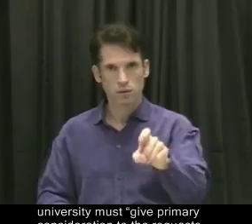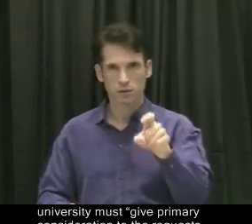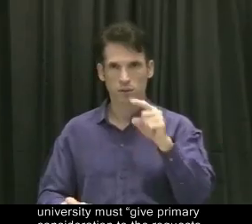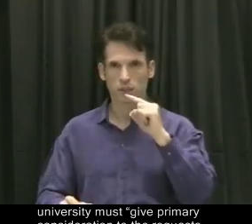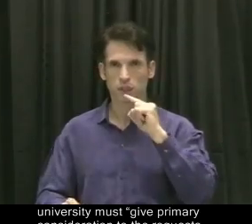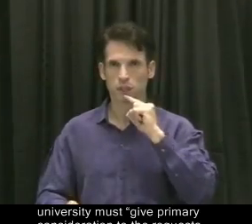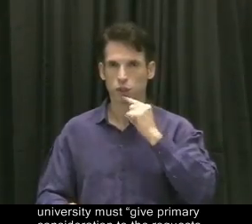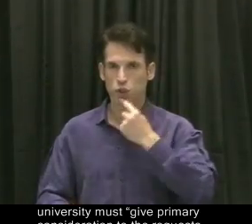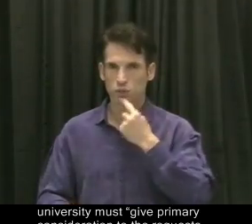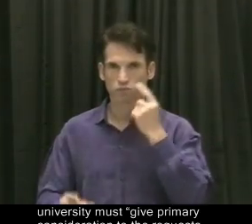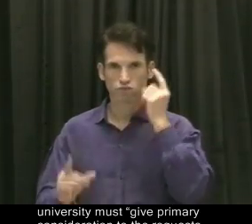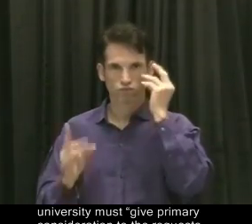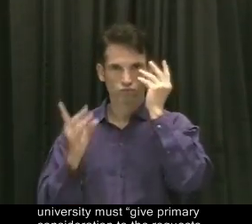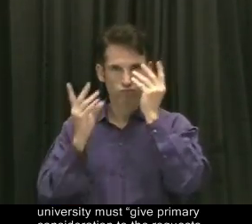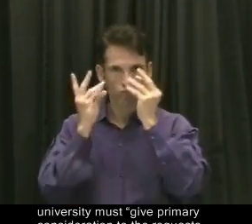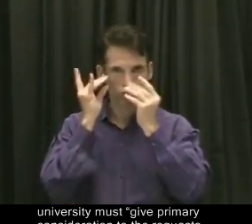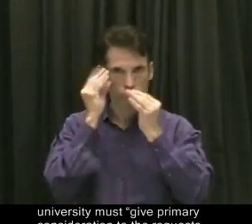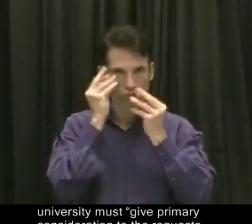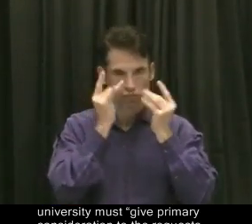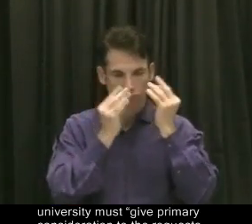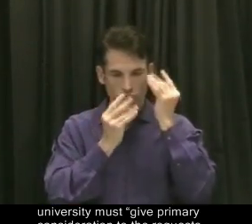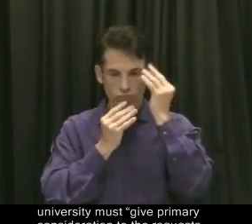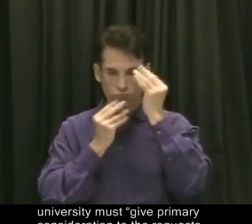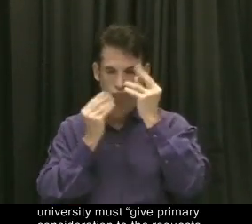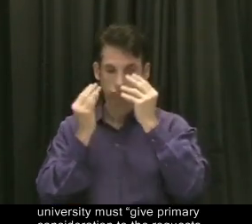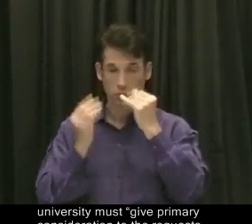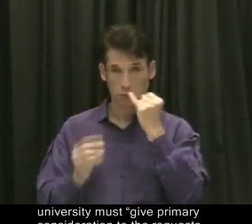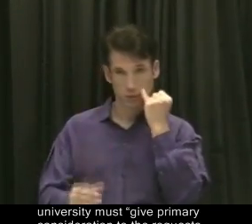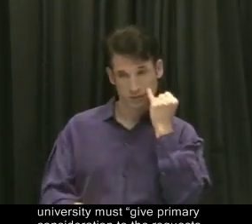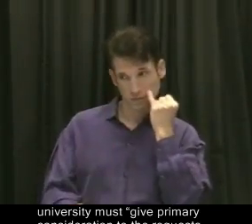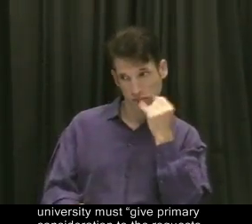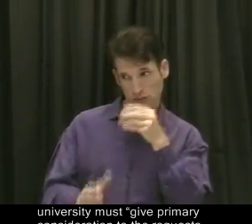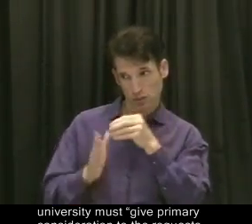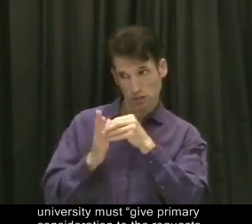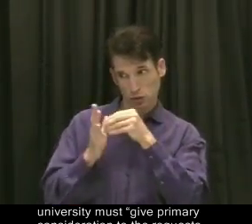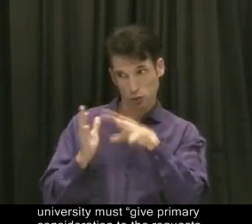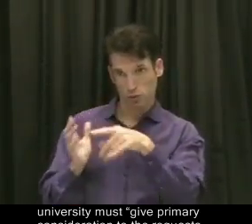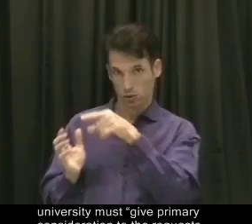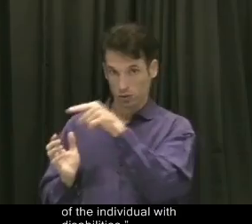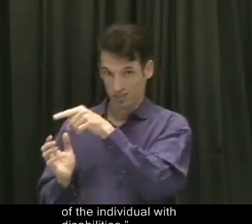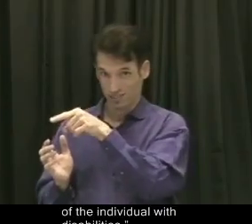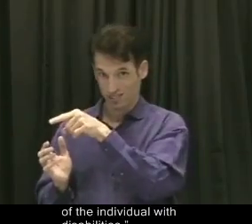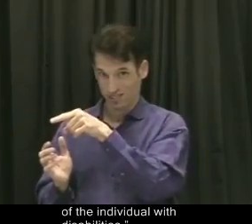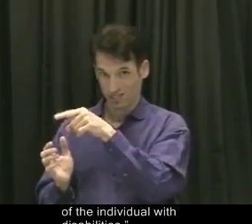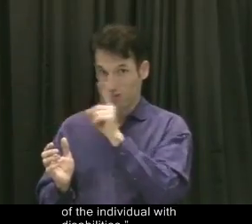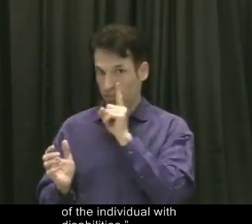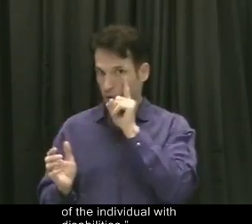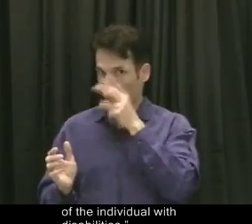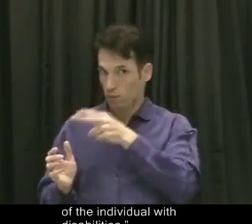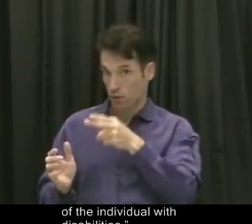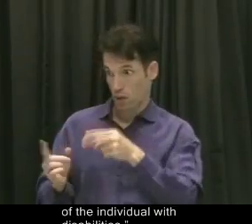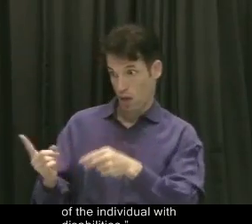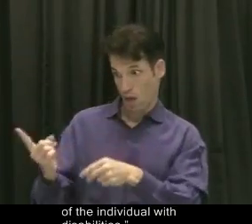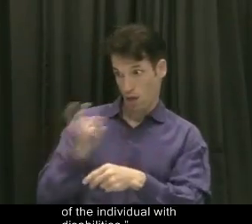quote, primary consideration to the requests of the individual with